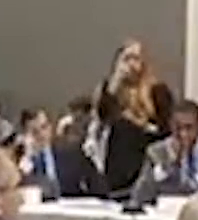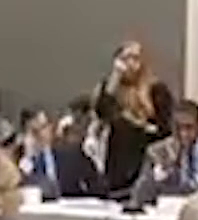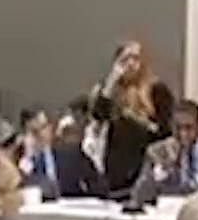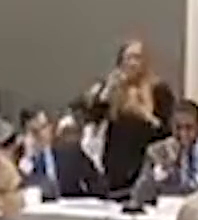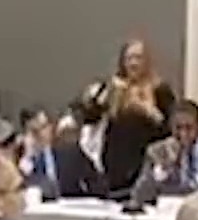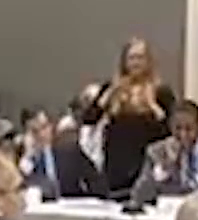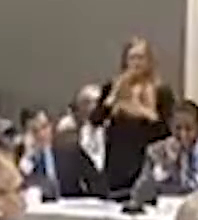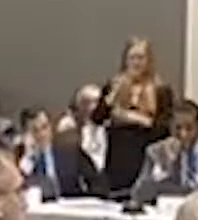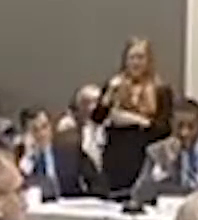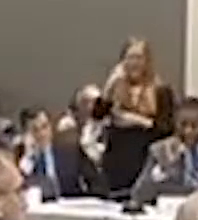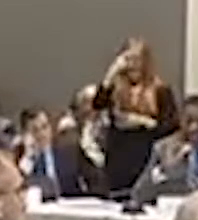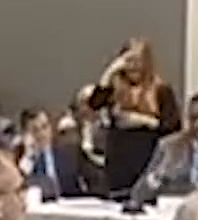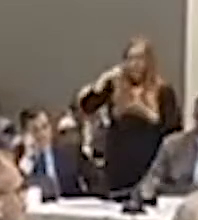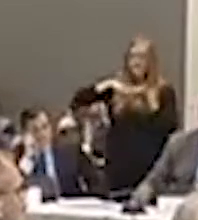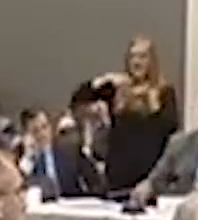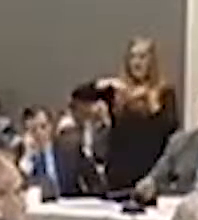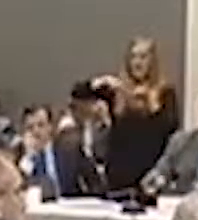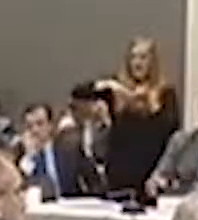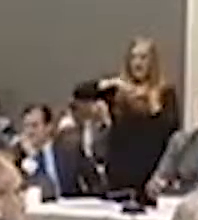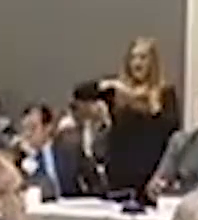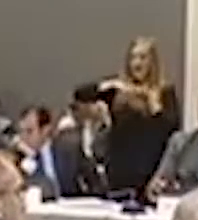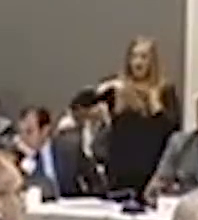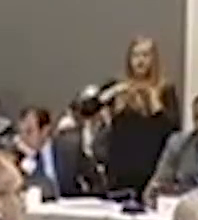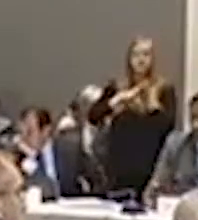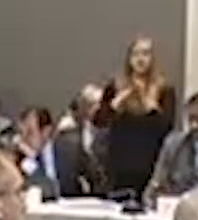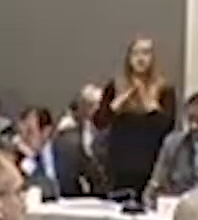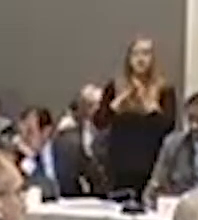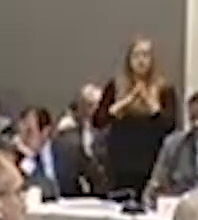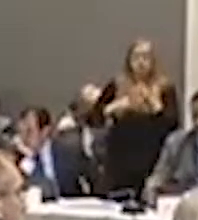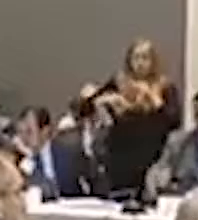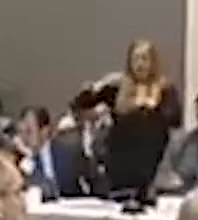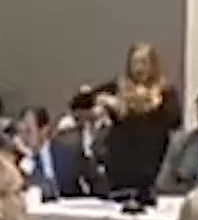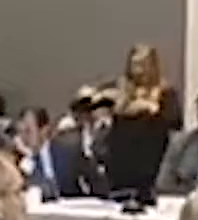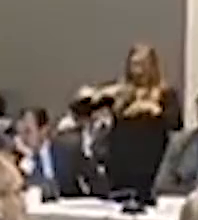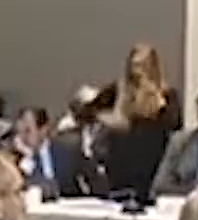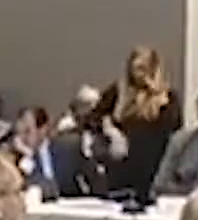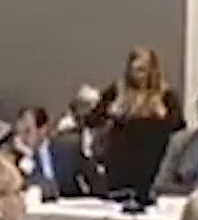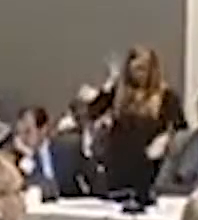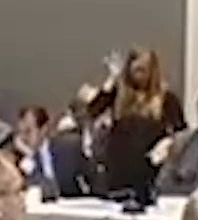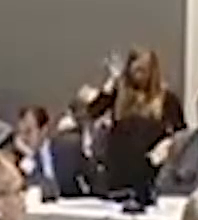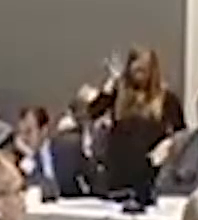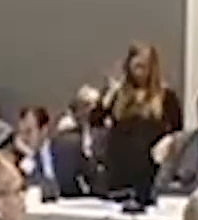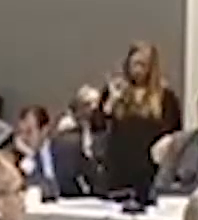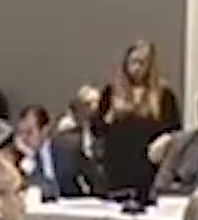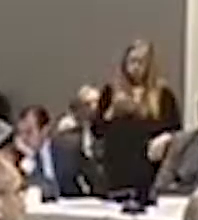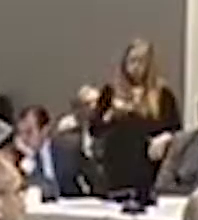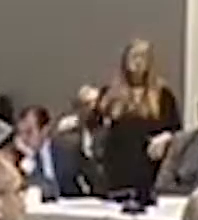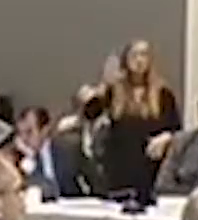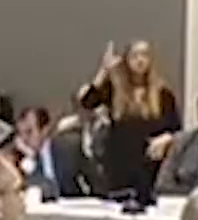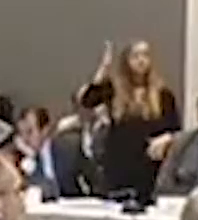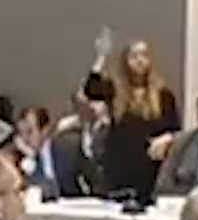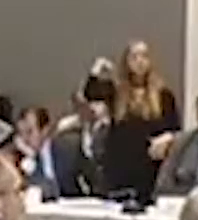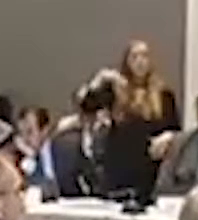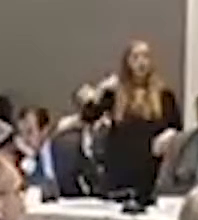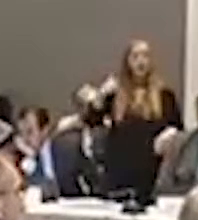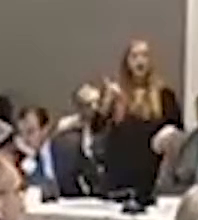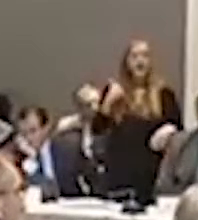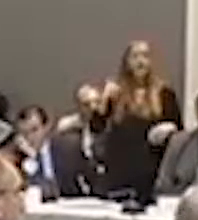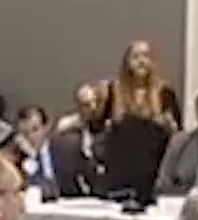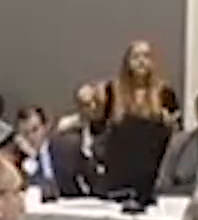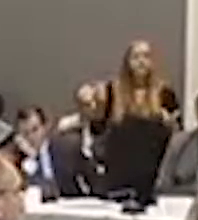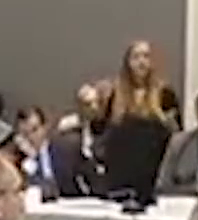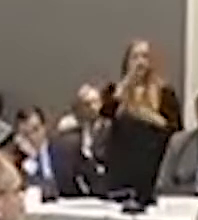think about payment incentives. And again, going back, I actually found evidence, I hadn't even known about this, that there used to be some